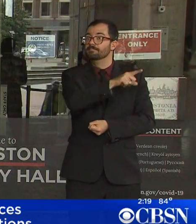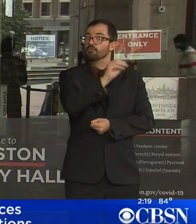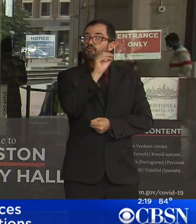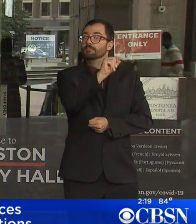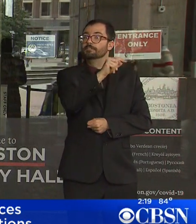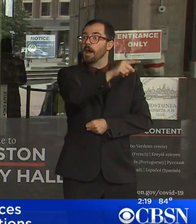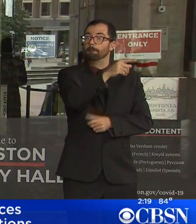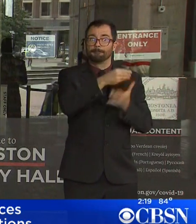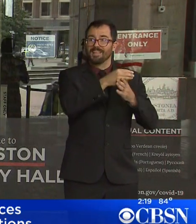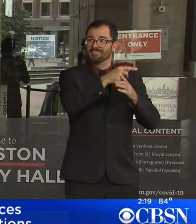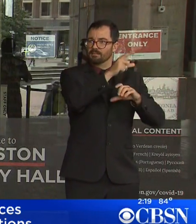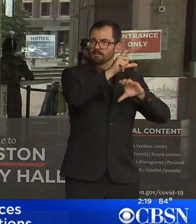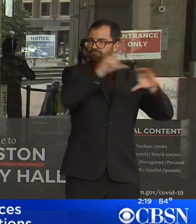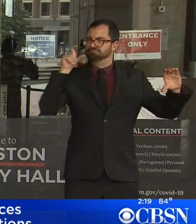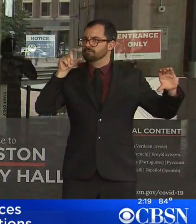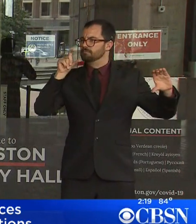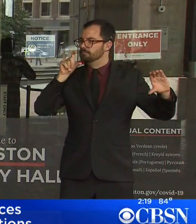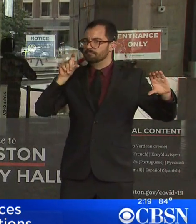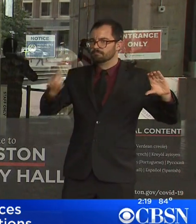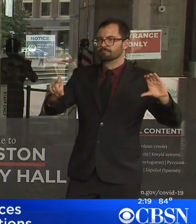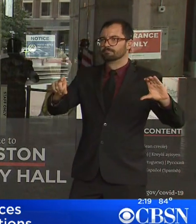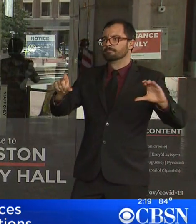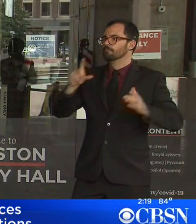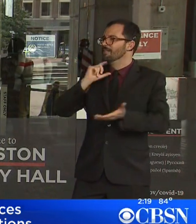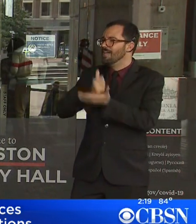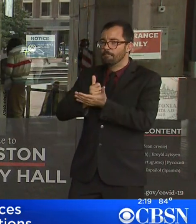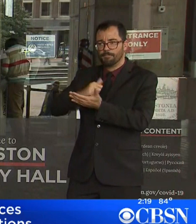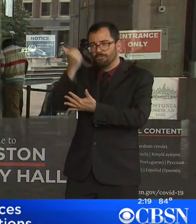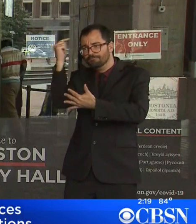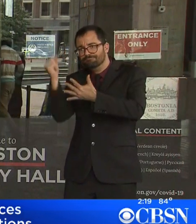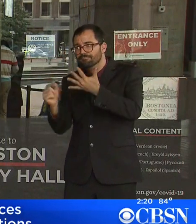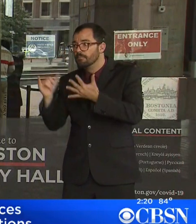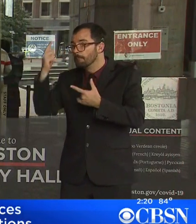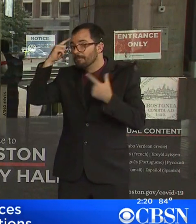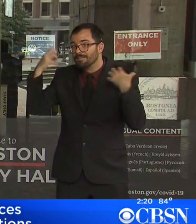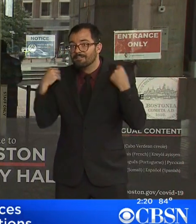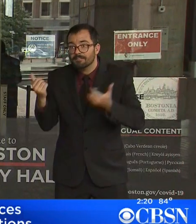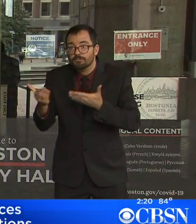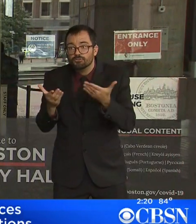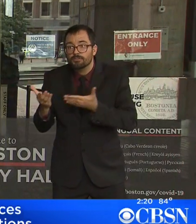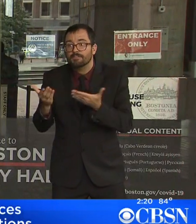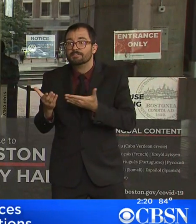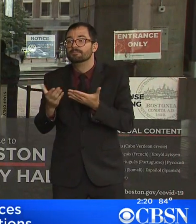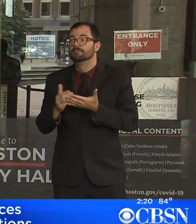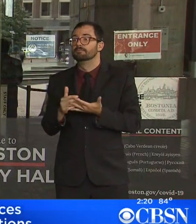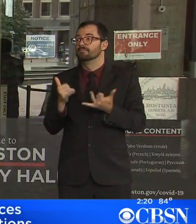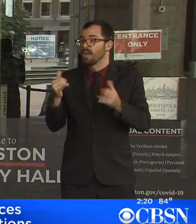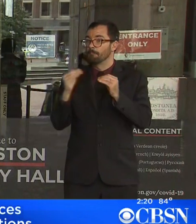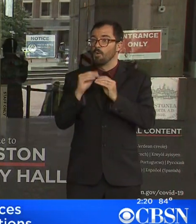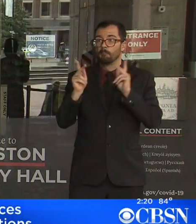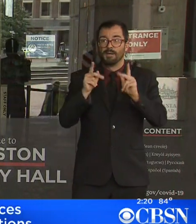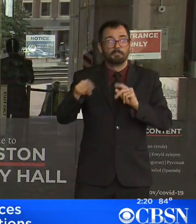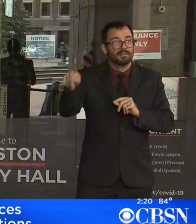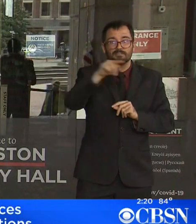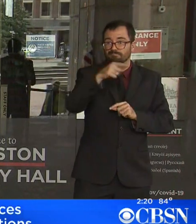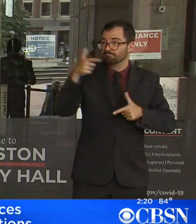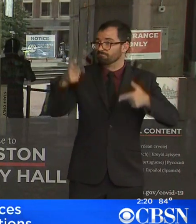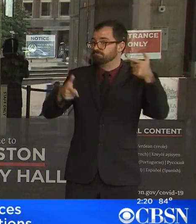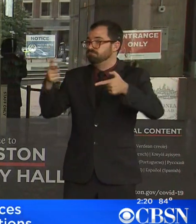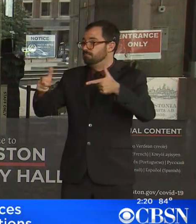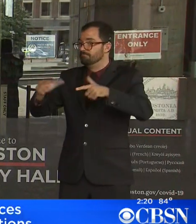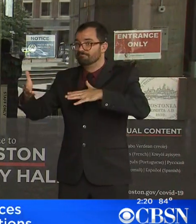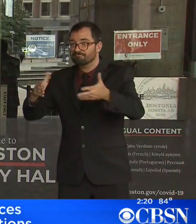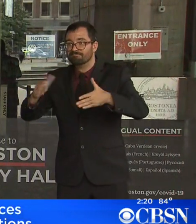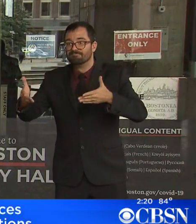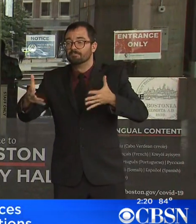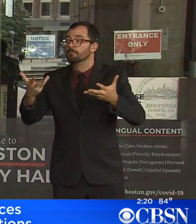now, as we all know, we've seen an increase in homicides, we've seen an increase in shootings, we've seen a lot of parties going on in communities